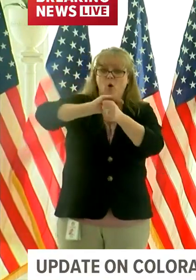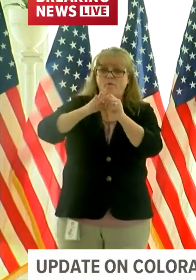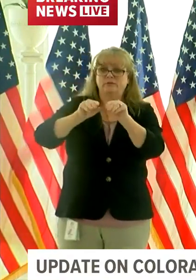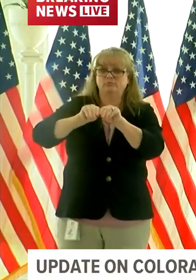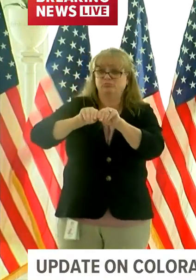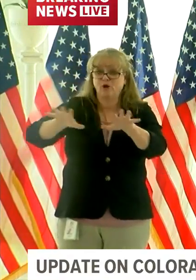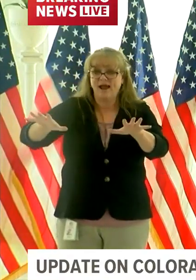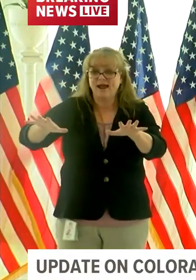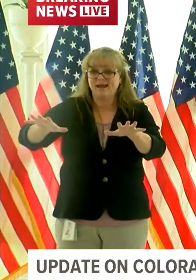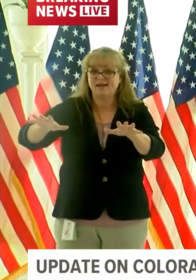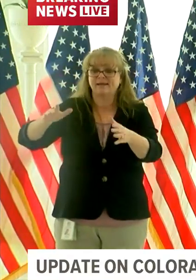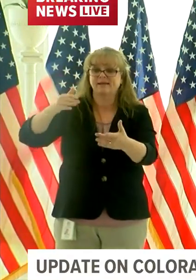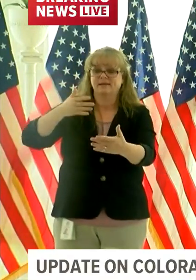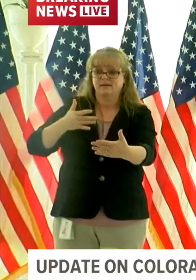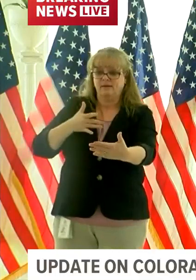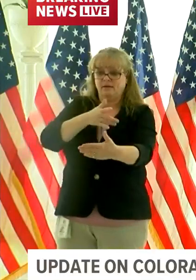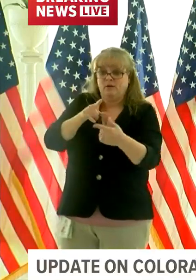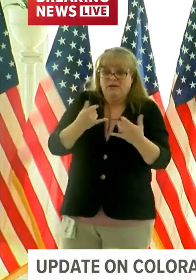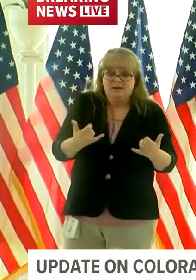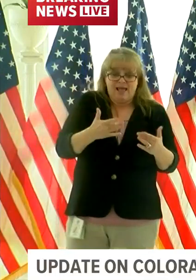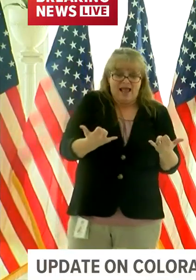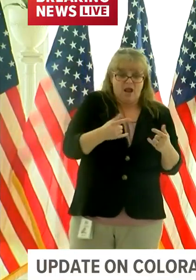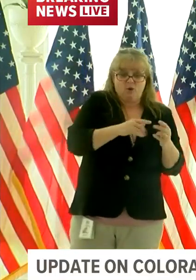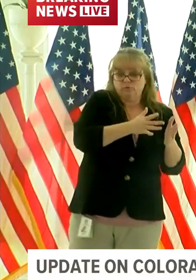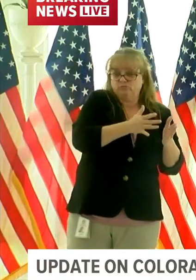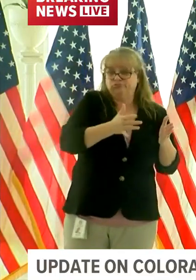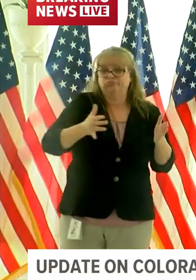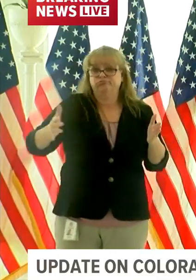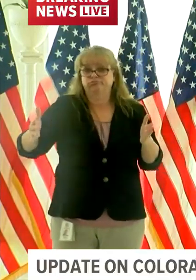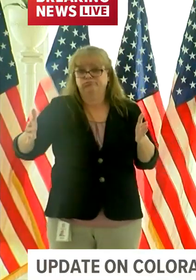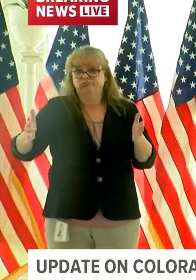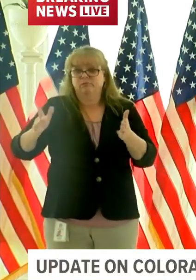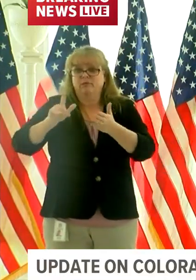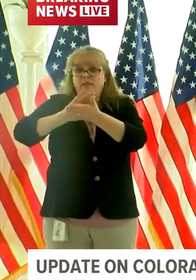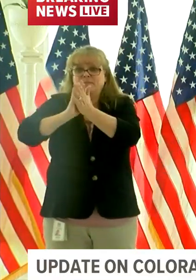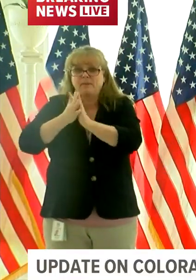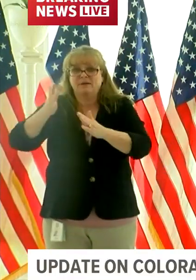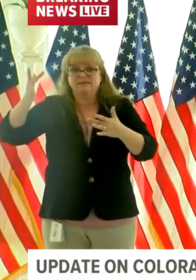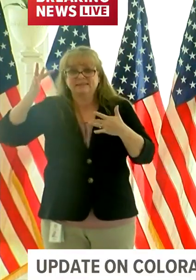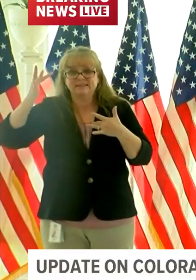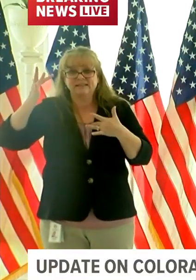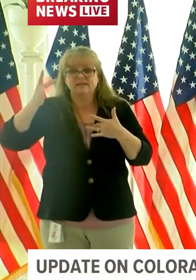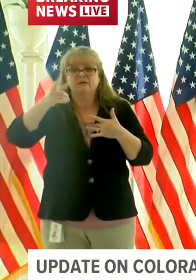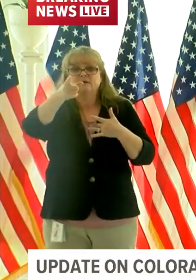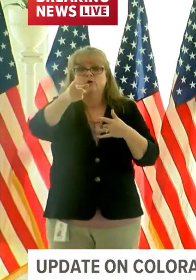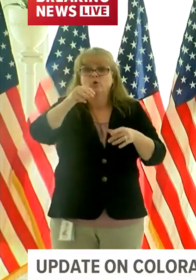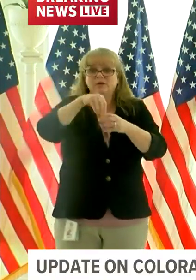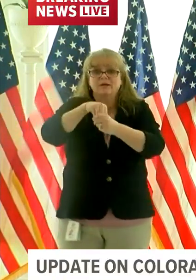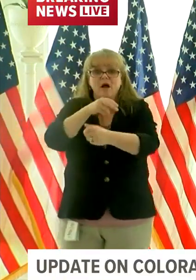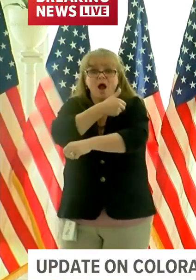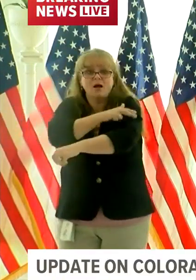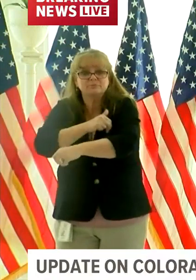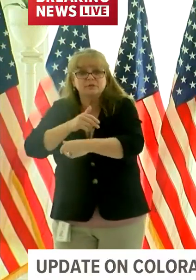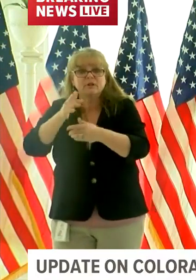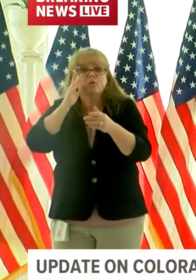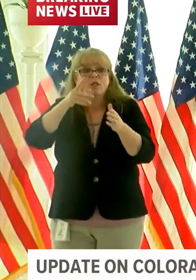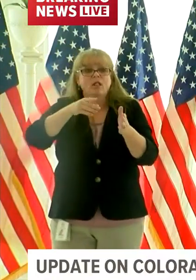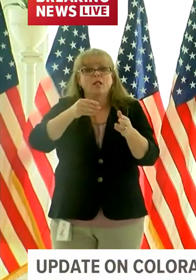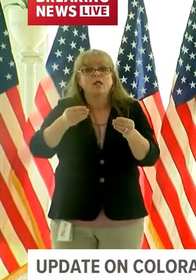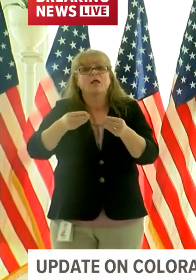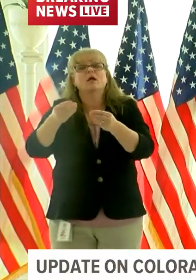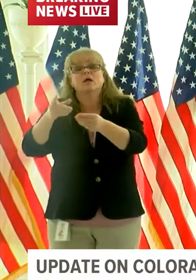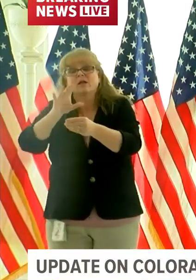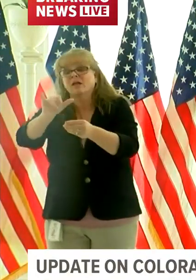from exposure to getting it, to symptoms, to being hospitalized, there'll be enough time for us to have the data we need to